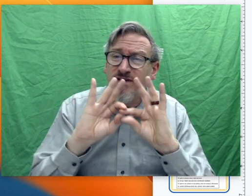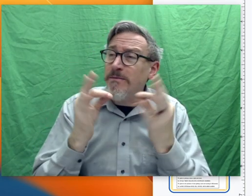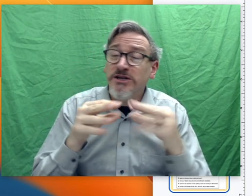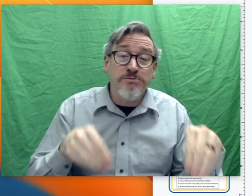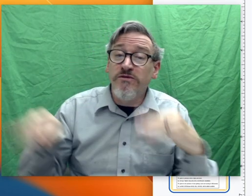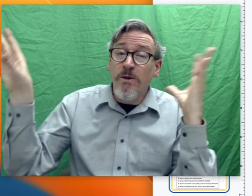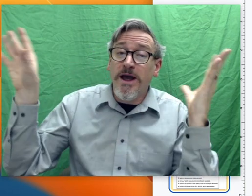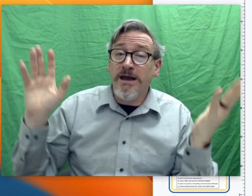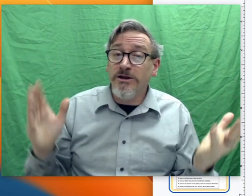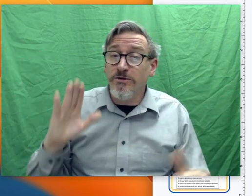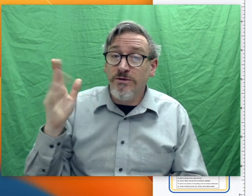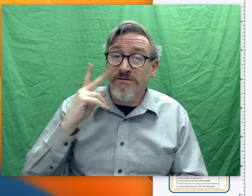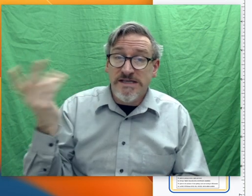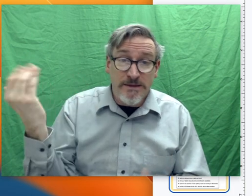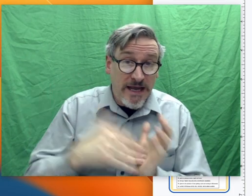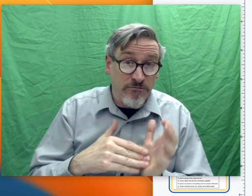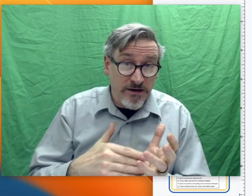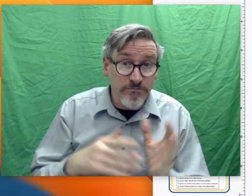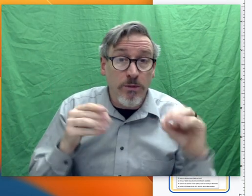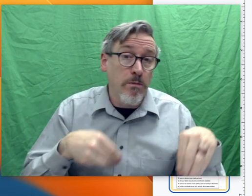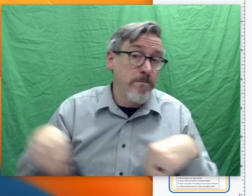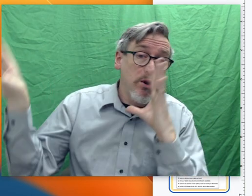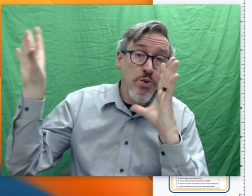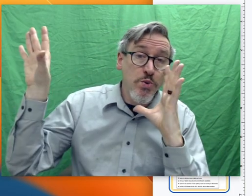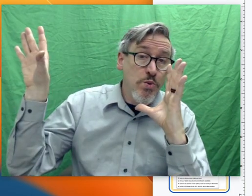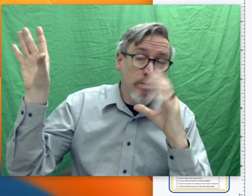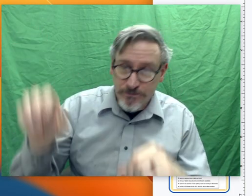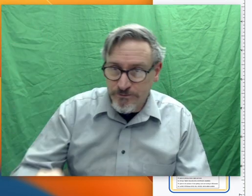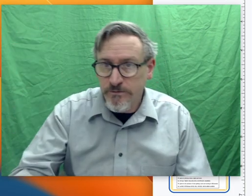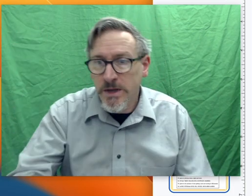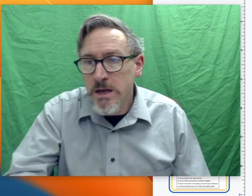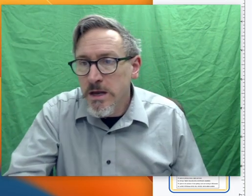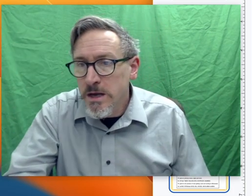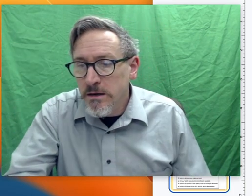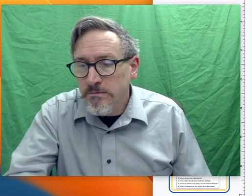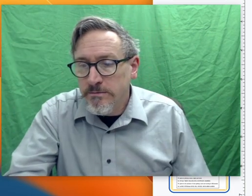whose family just move away and you never see them again, right?